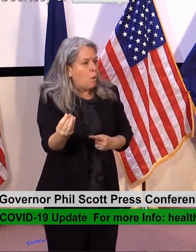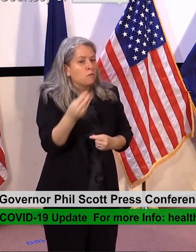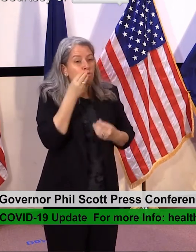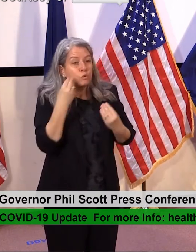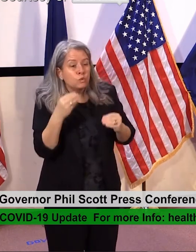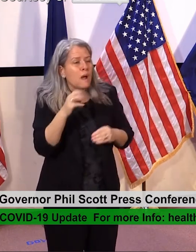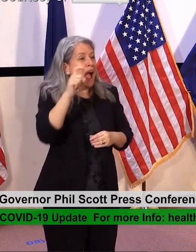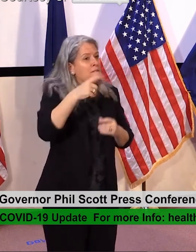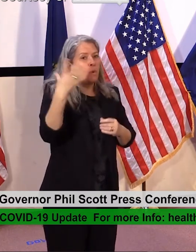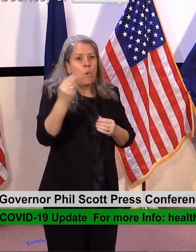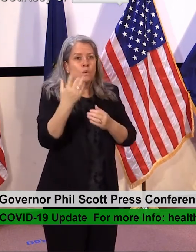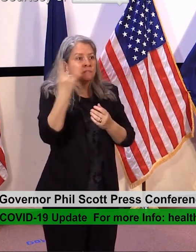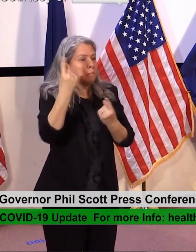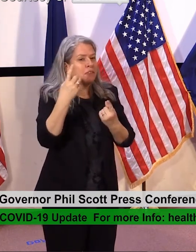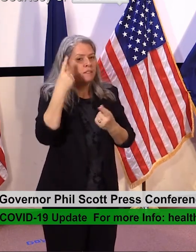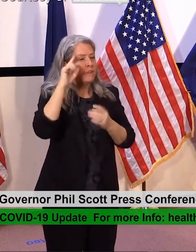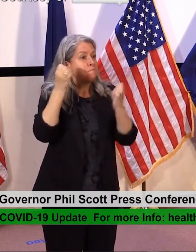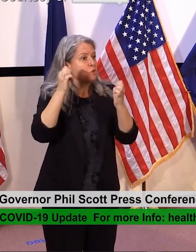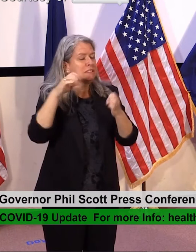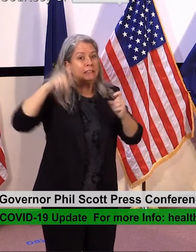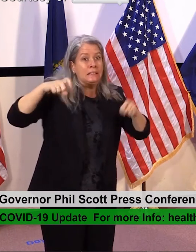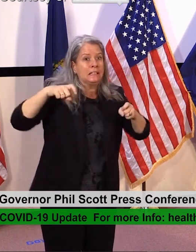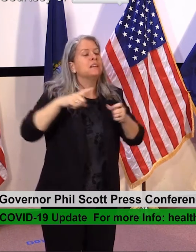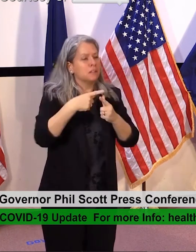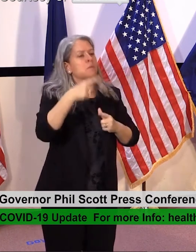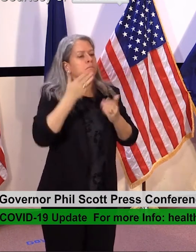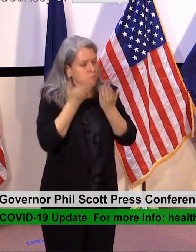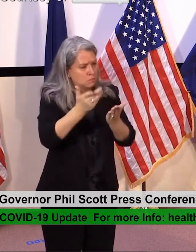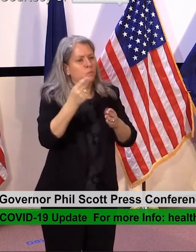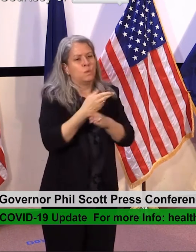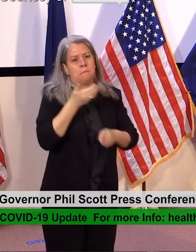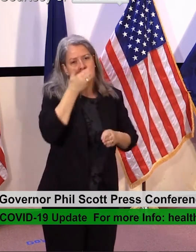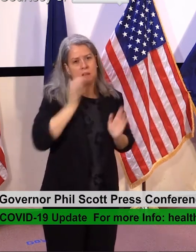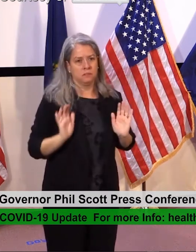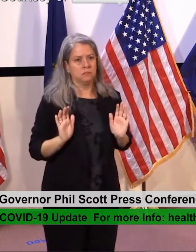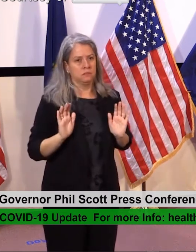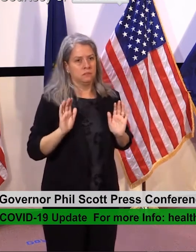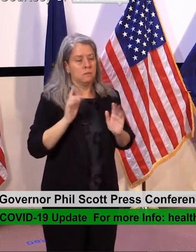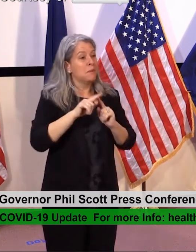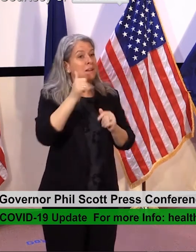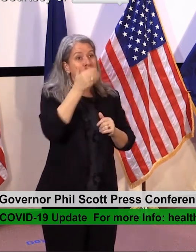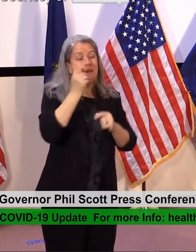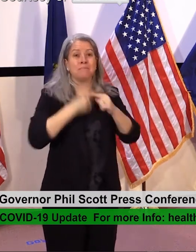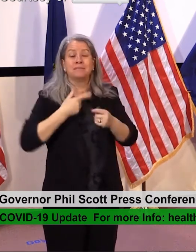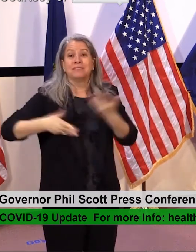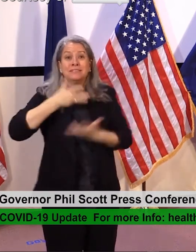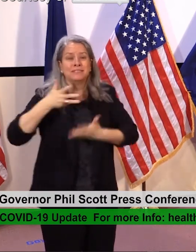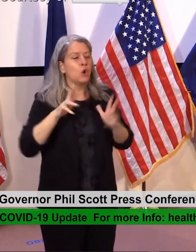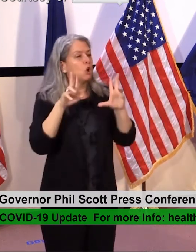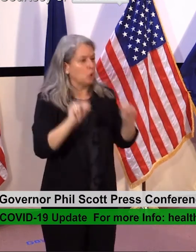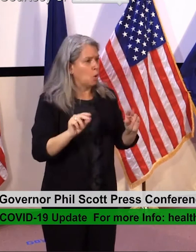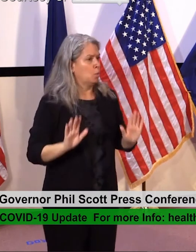As I've said many times, public safety is a top priority of any government, and that's what I've had in mind as I've made decisions during